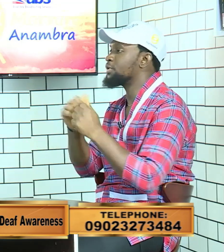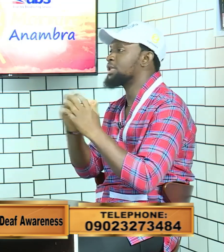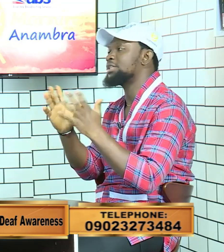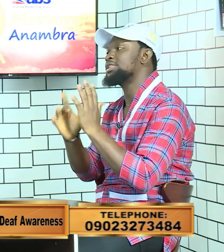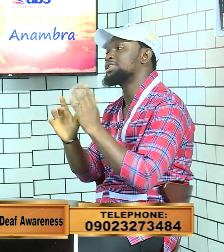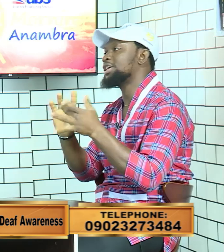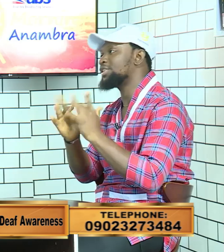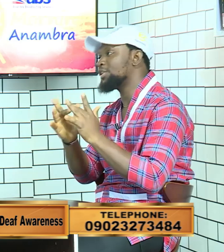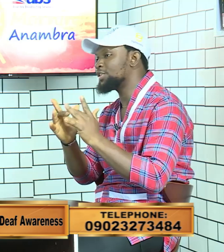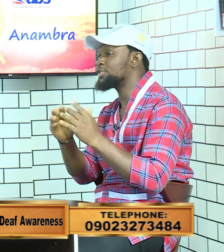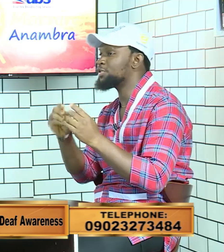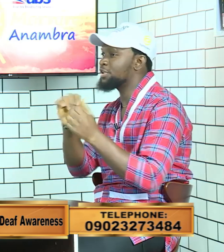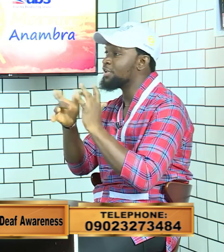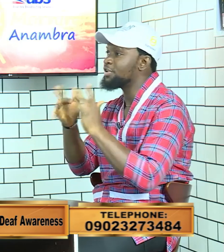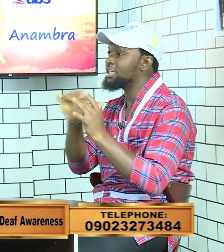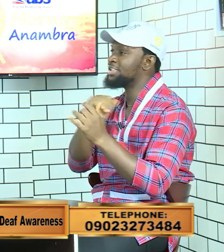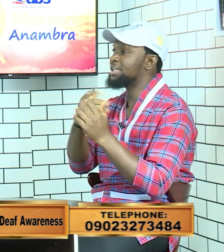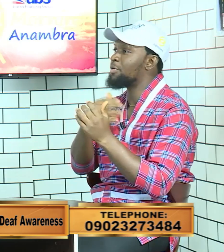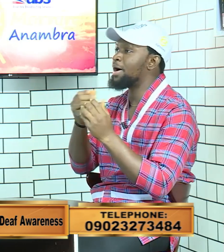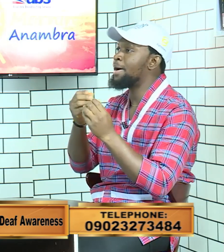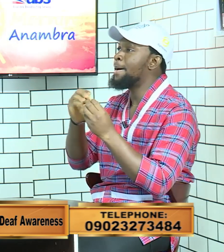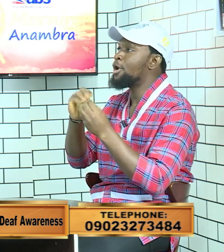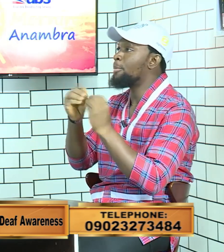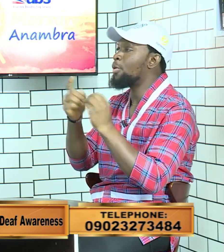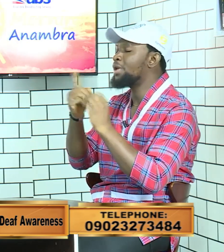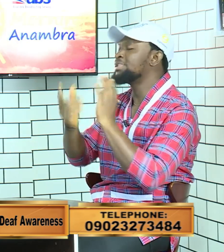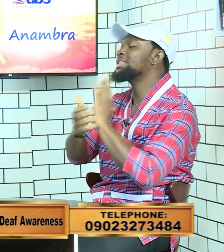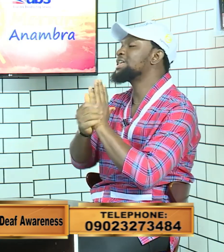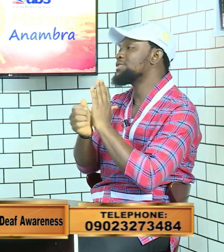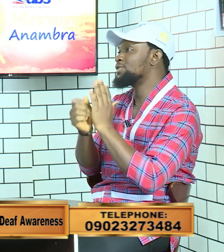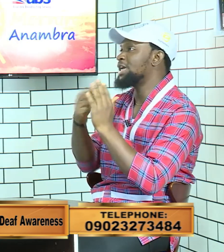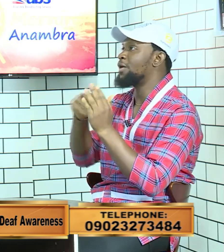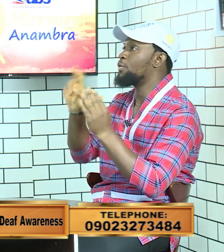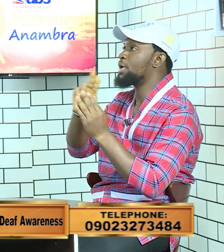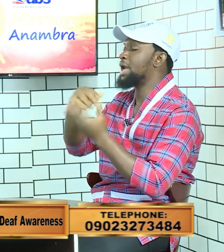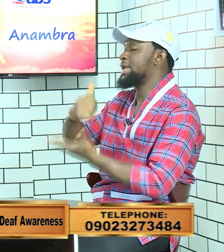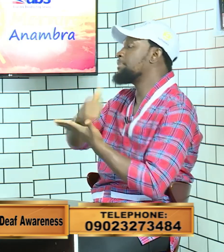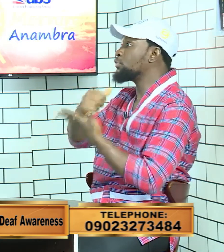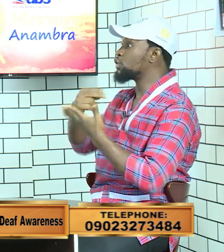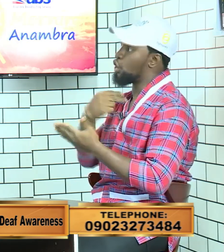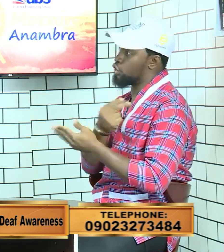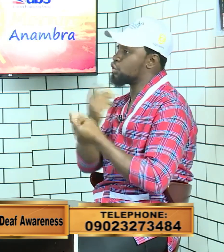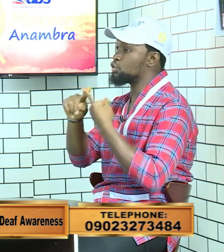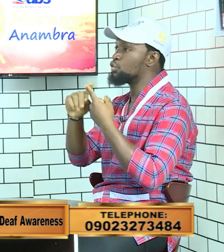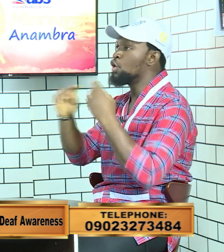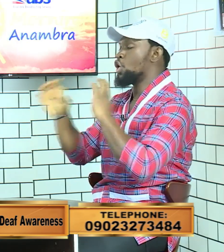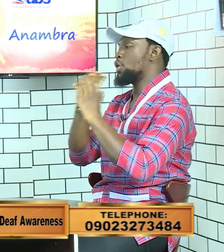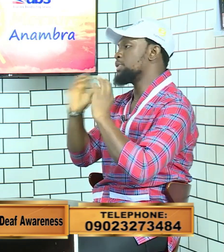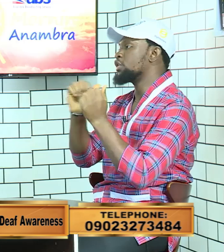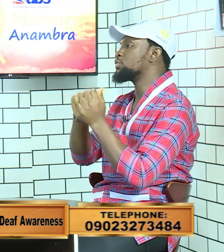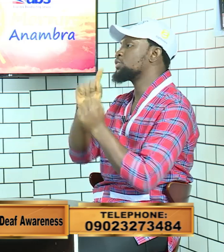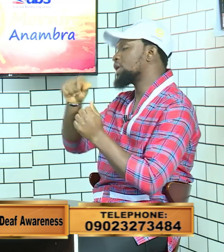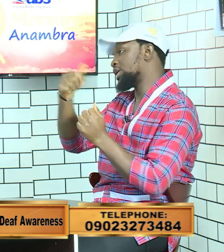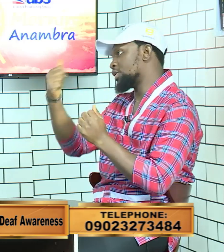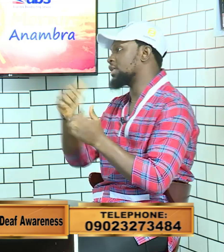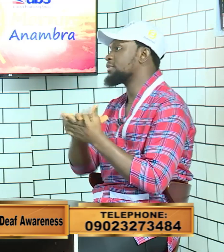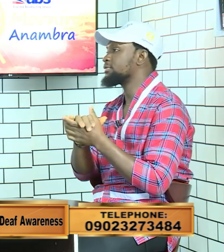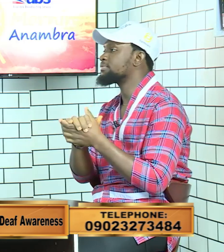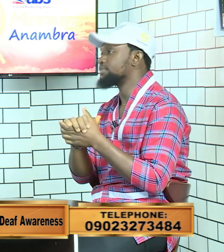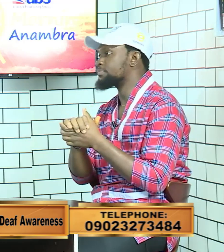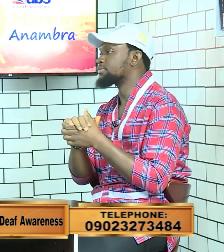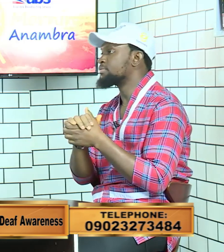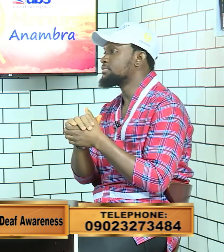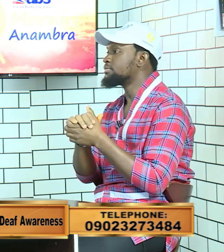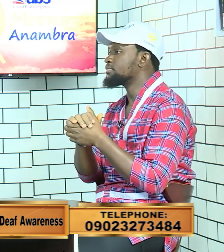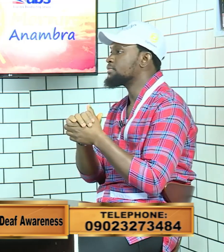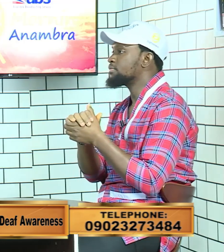live without technology. So technology is our number one skills that enables us to communicate with one another.